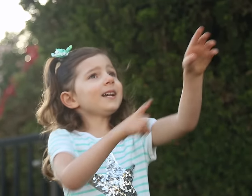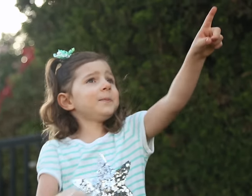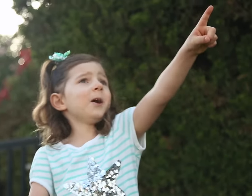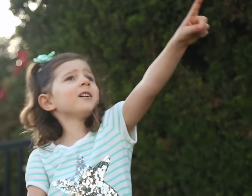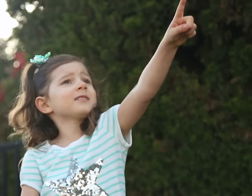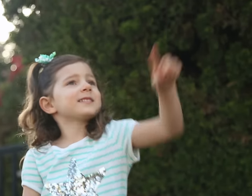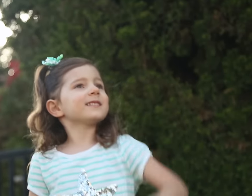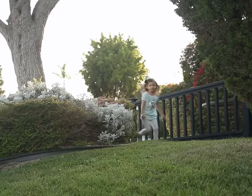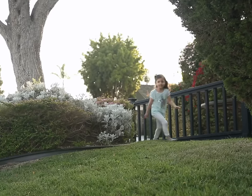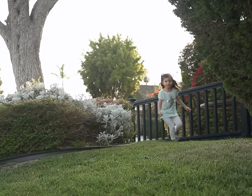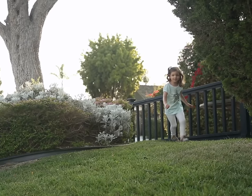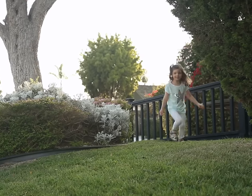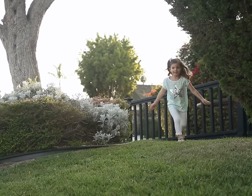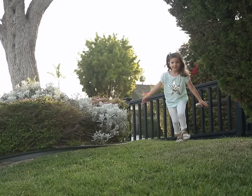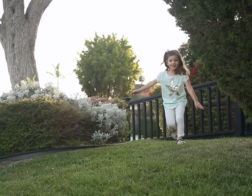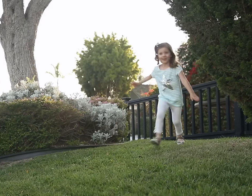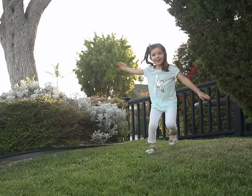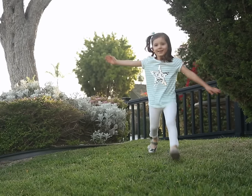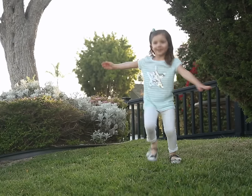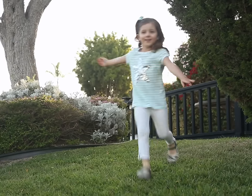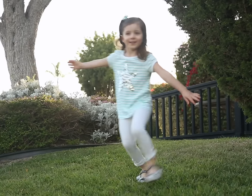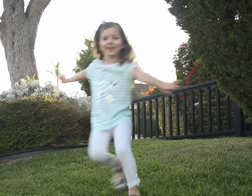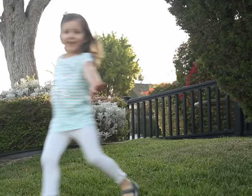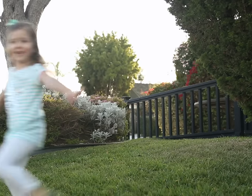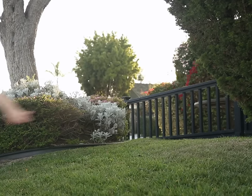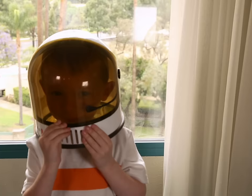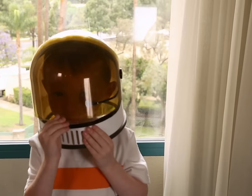and seasons and navigate.